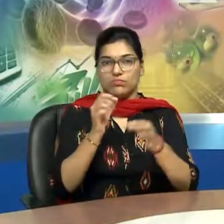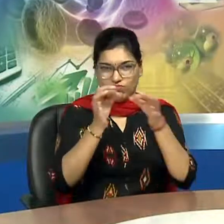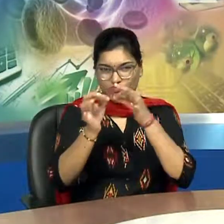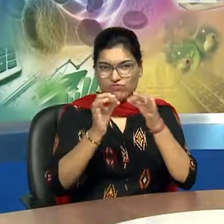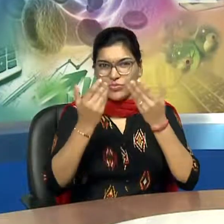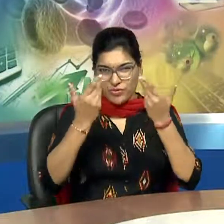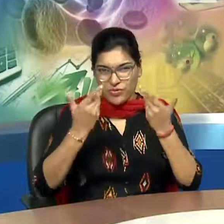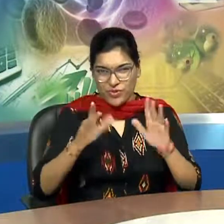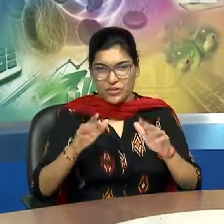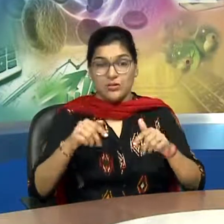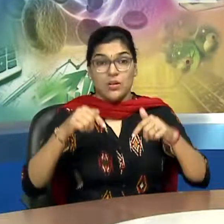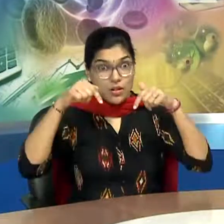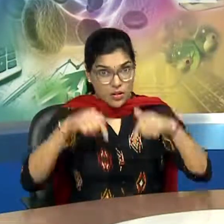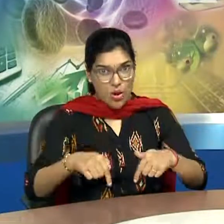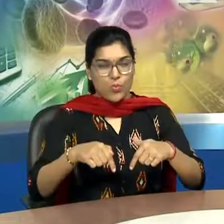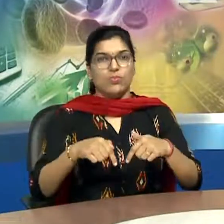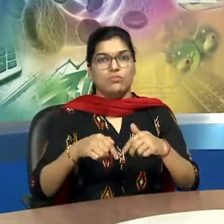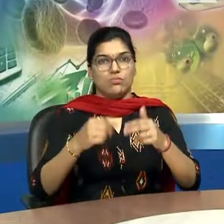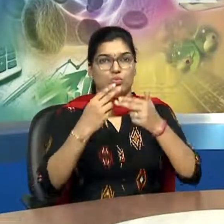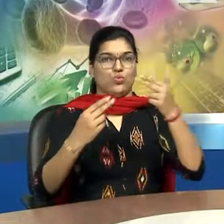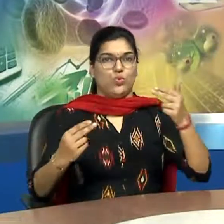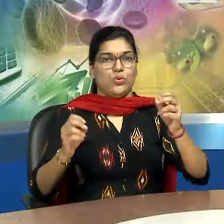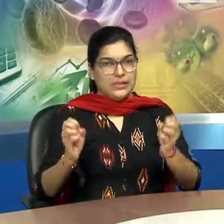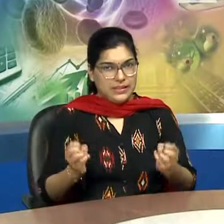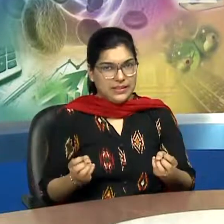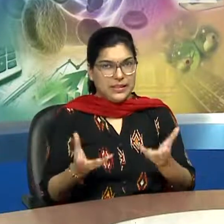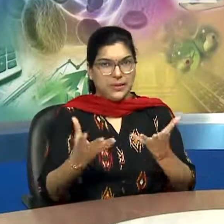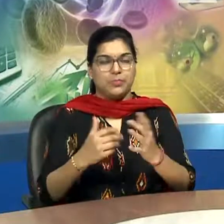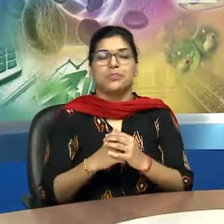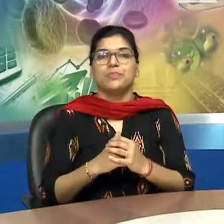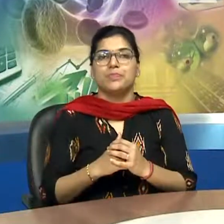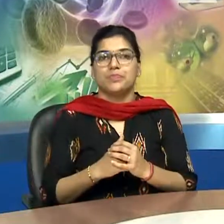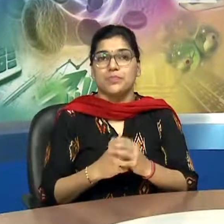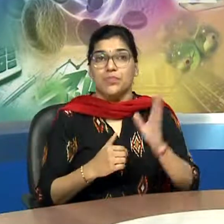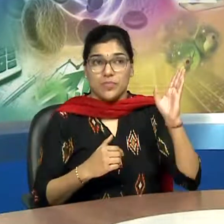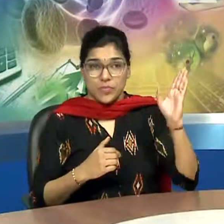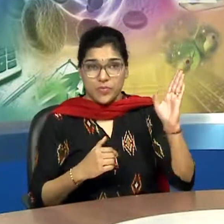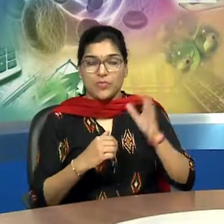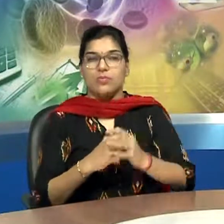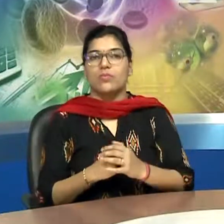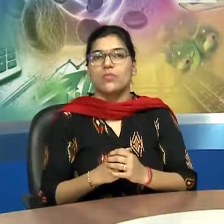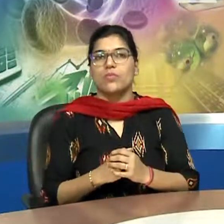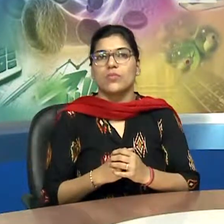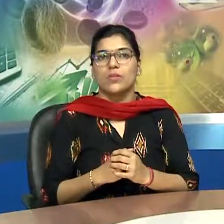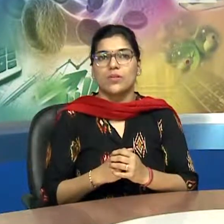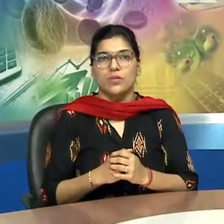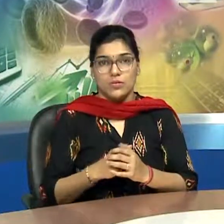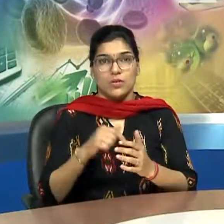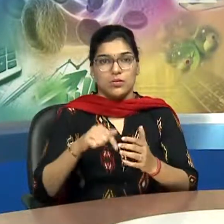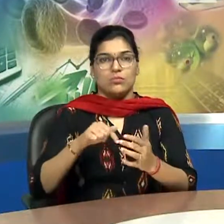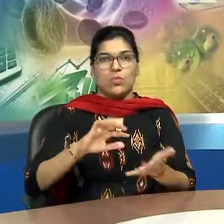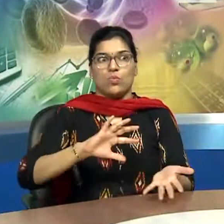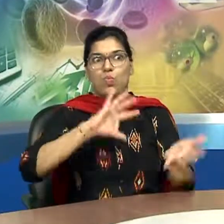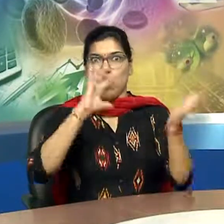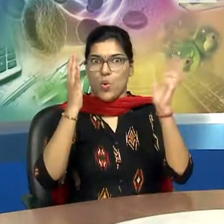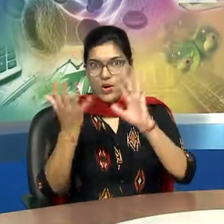Now we have understood the difficult words. Now let us begin the lesson. You can see on the